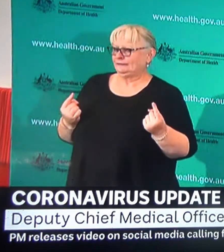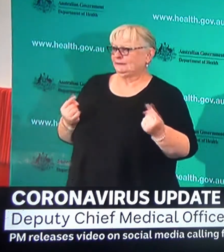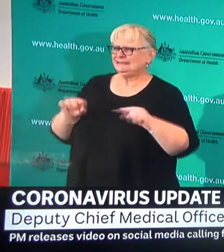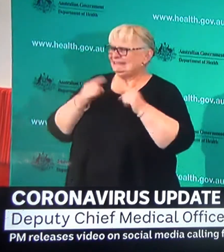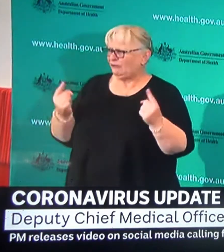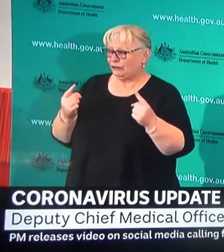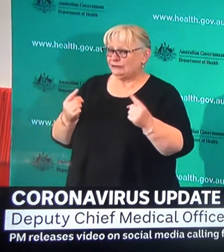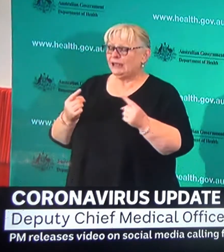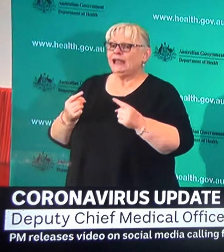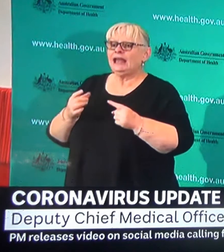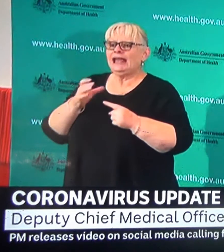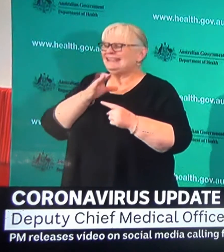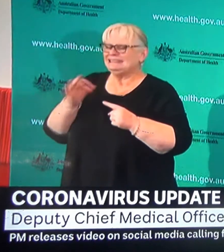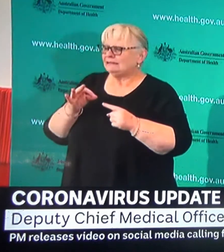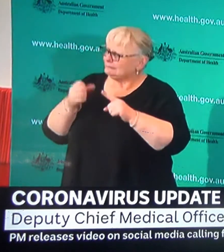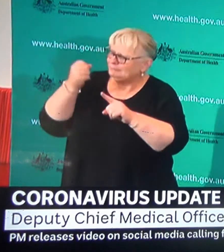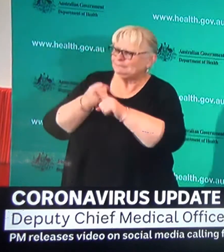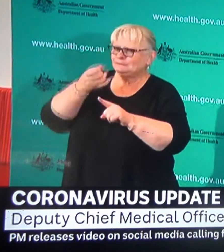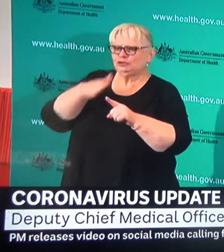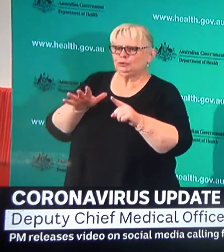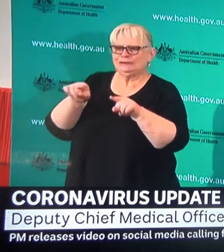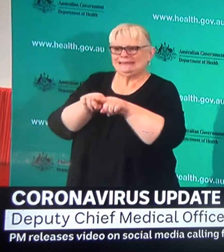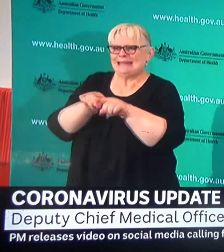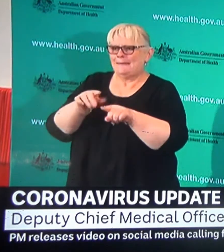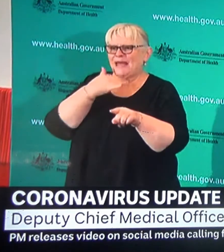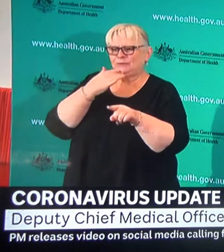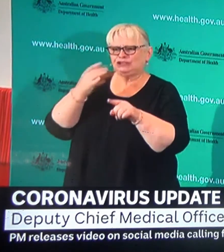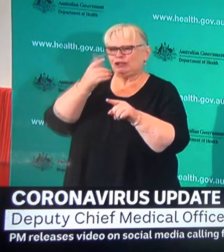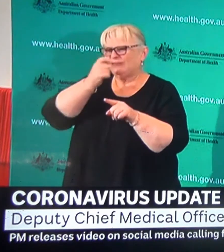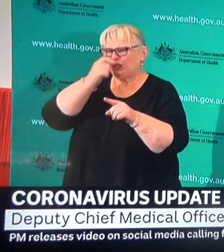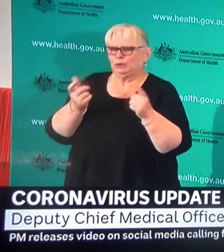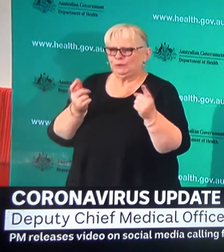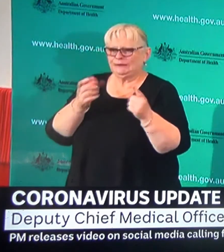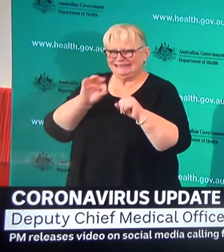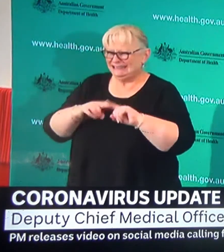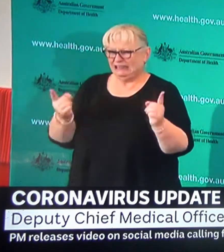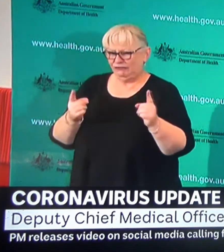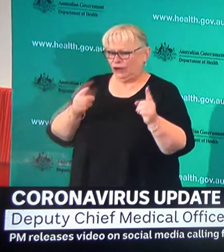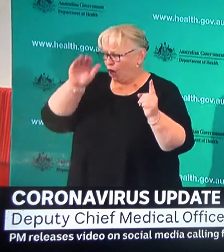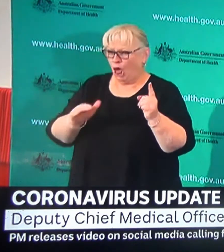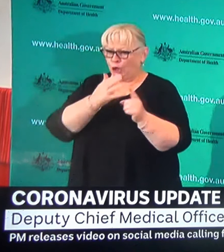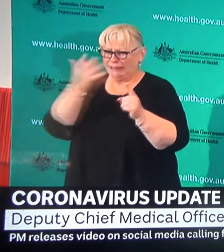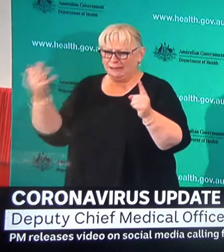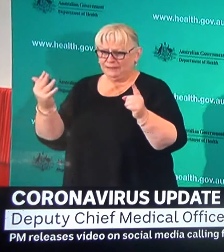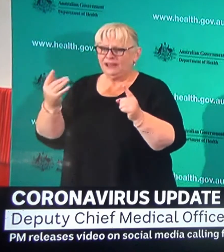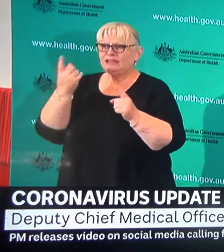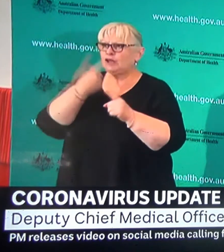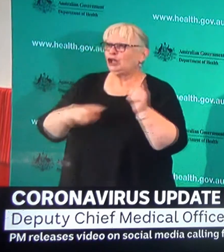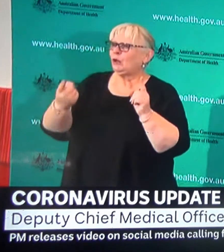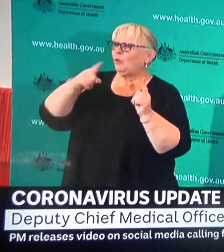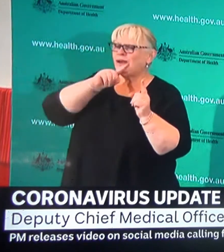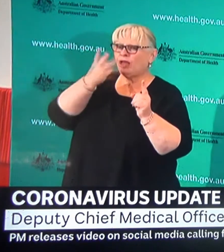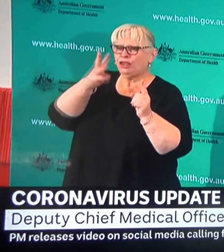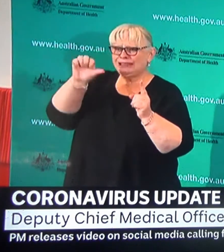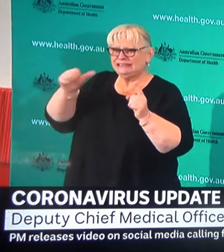clearly affects a lower proportion of children, and we know in Australia that about